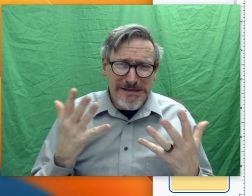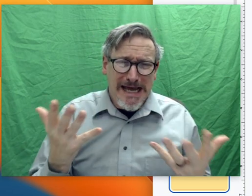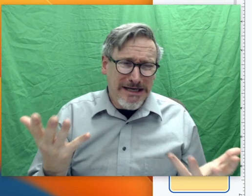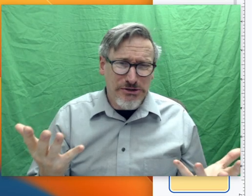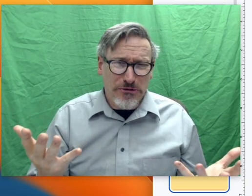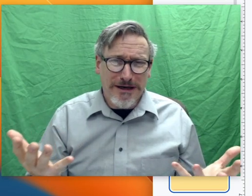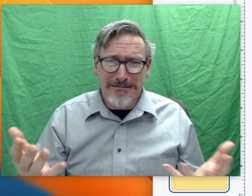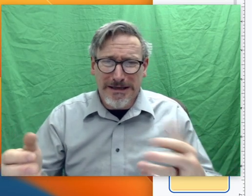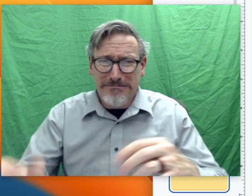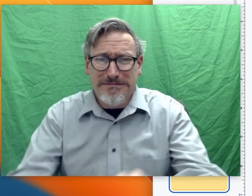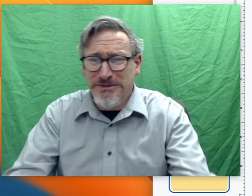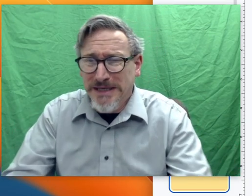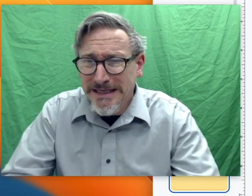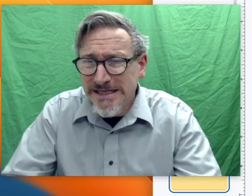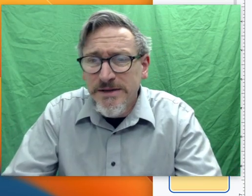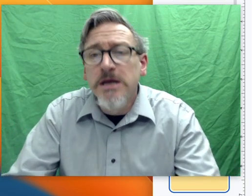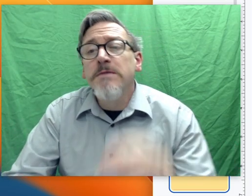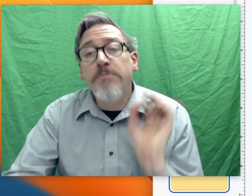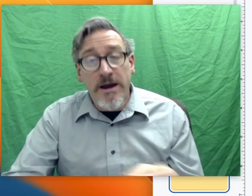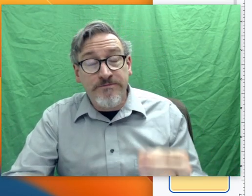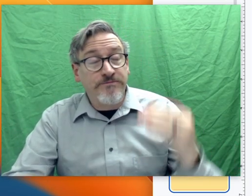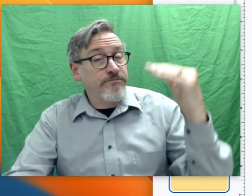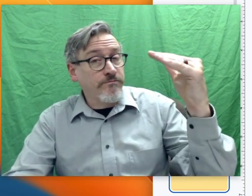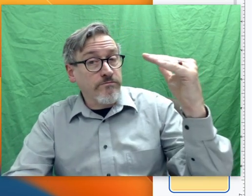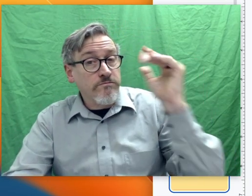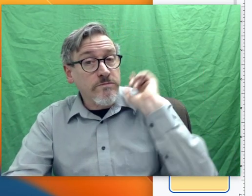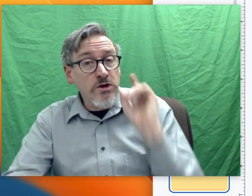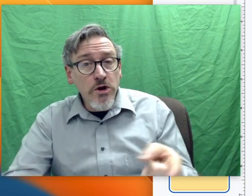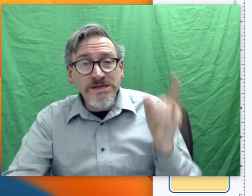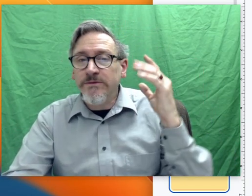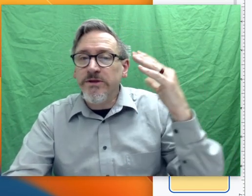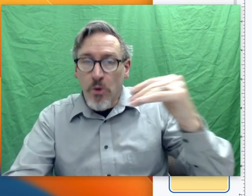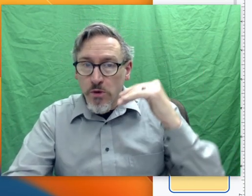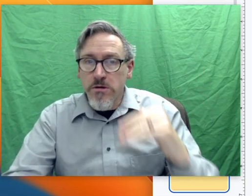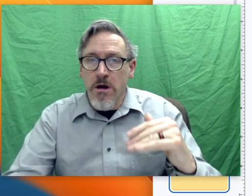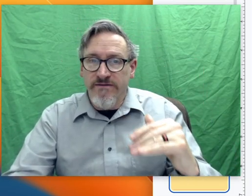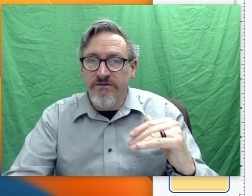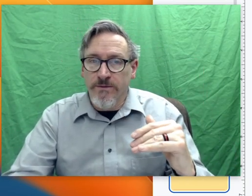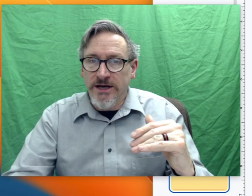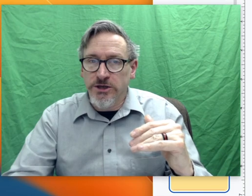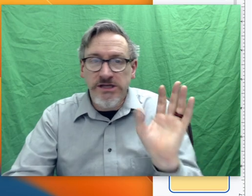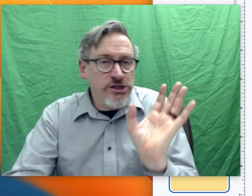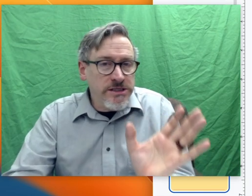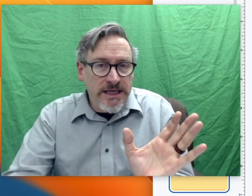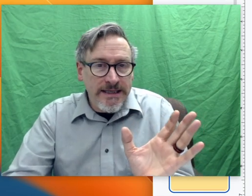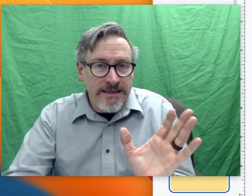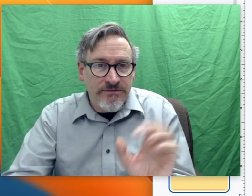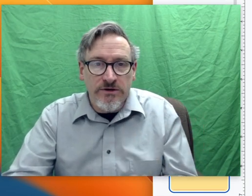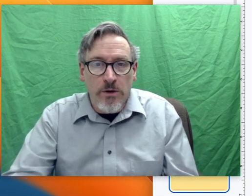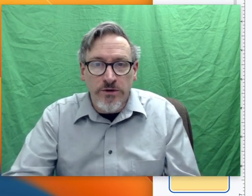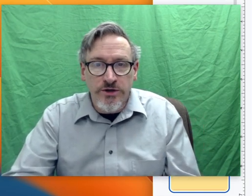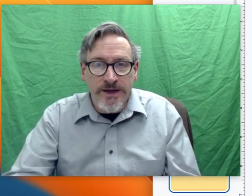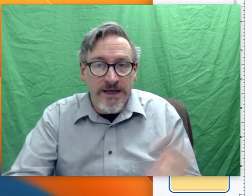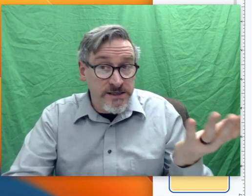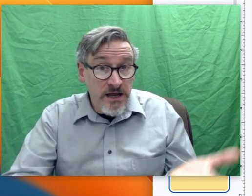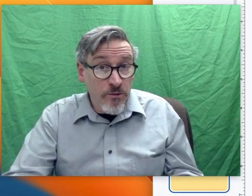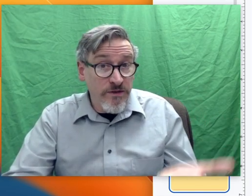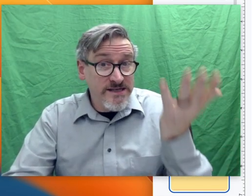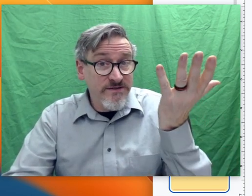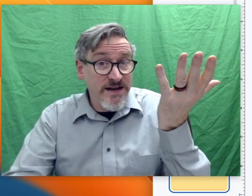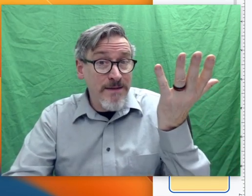How sad a story. Like, do we need this? But notice how the order of information is just slightly different. What we're doing